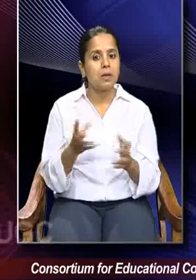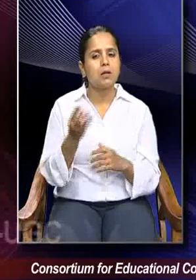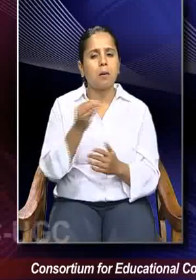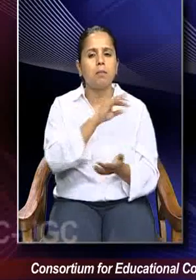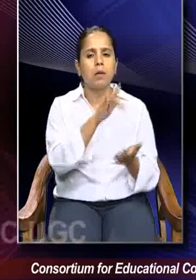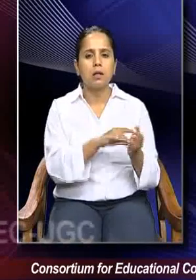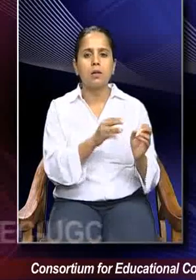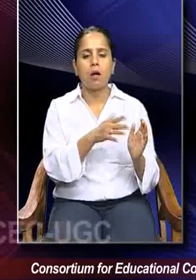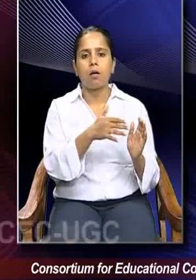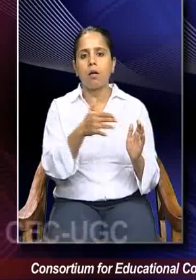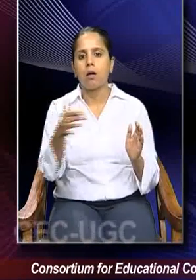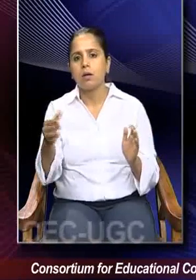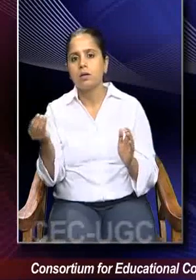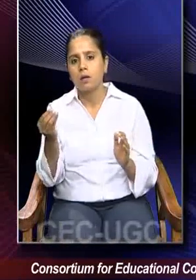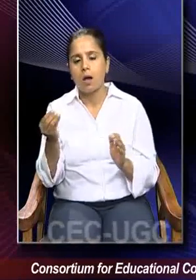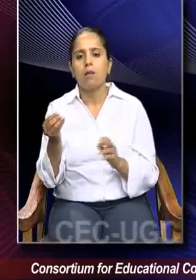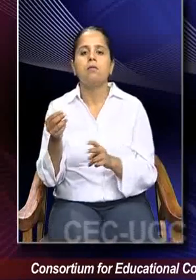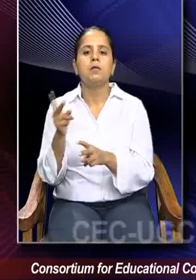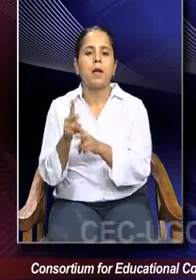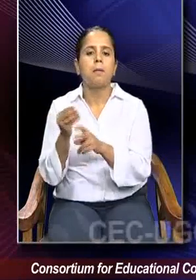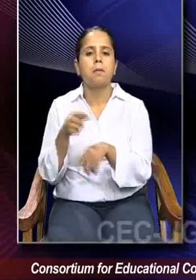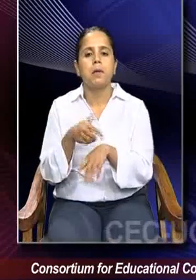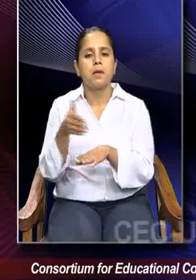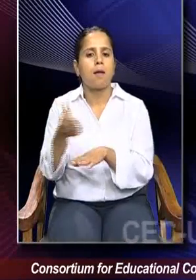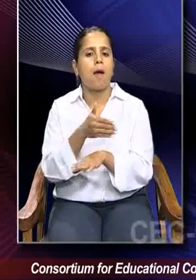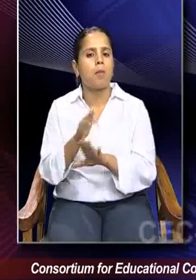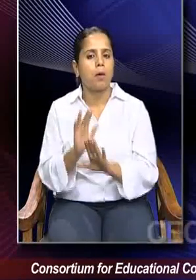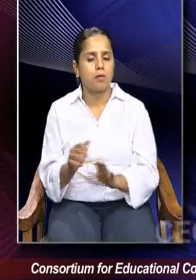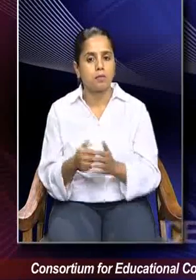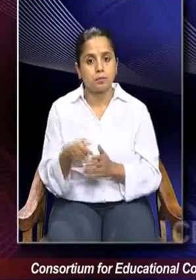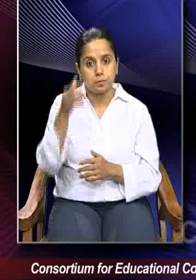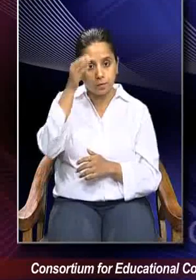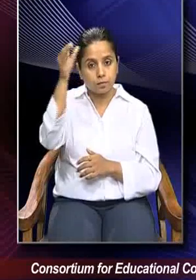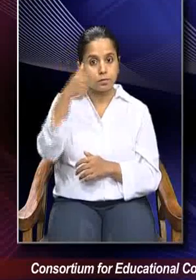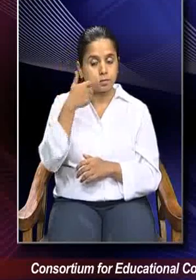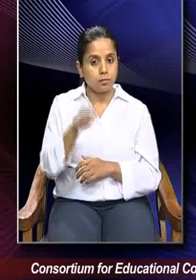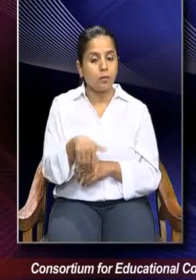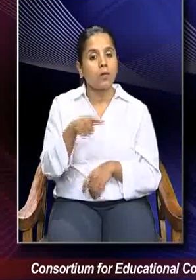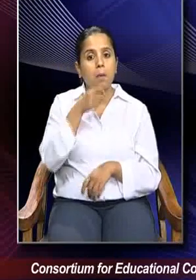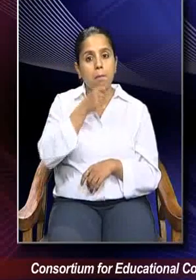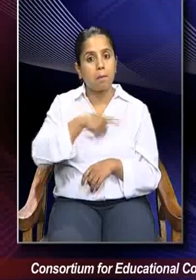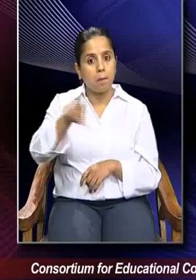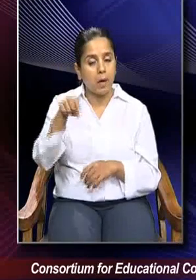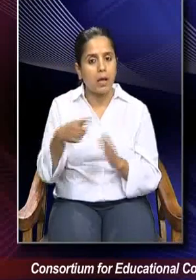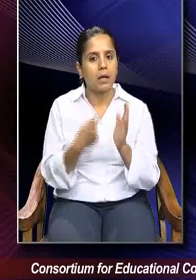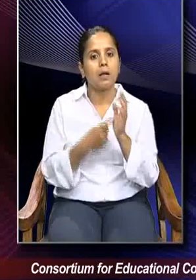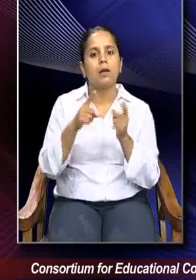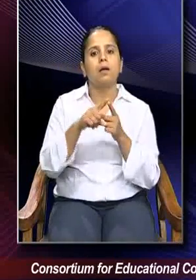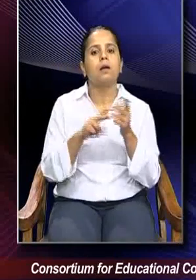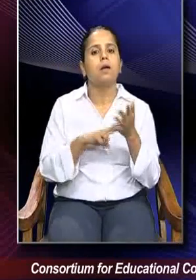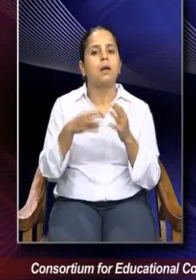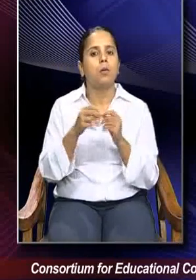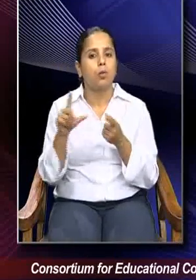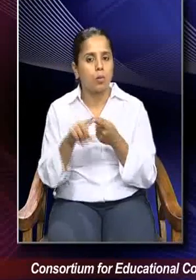and ceases to exist sometime. So the concept of permanent renewable energy sources such